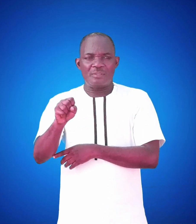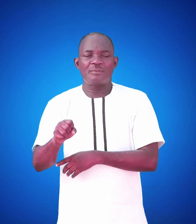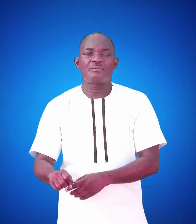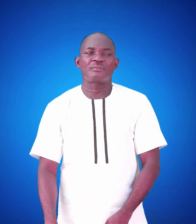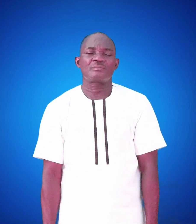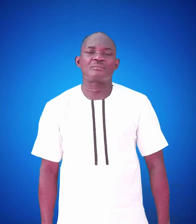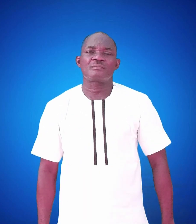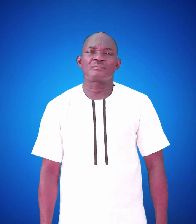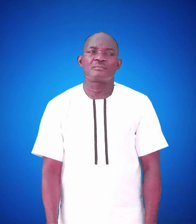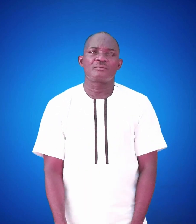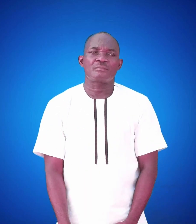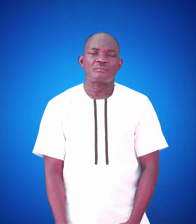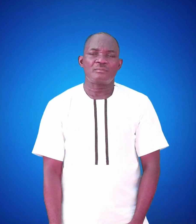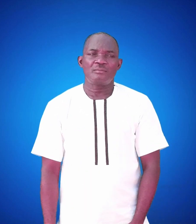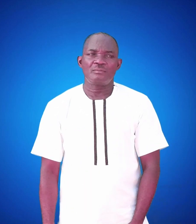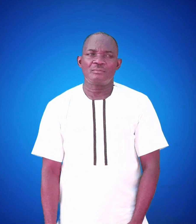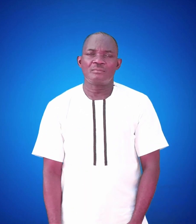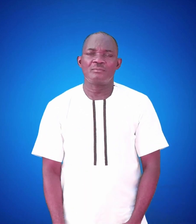LMS.